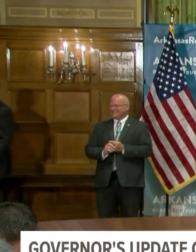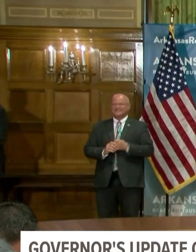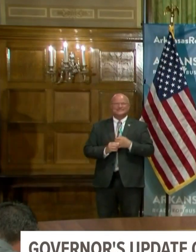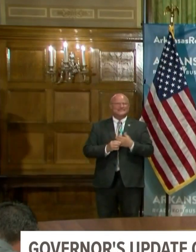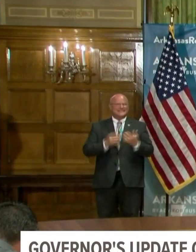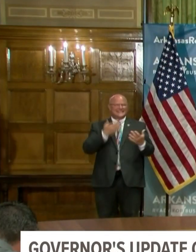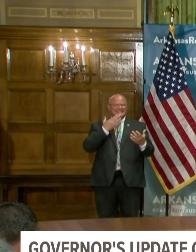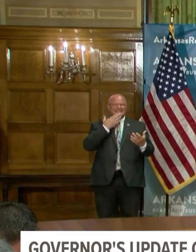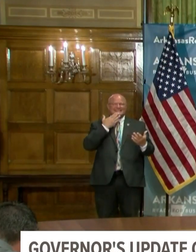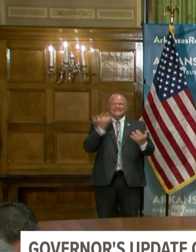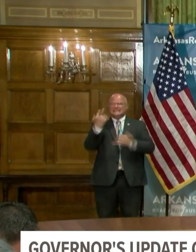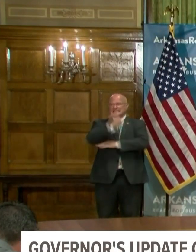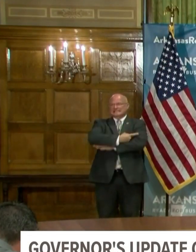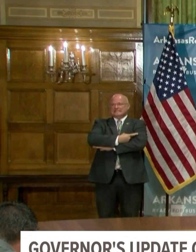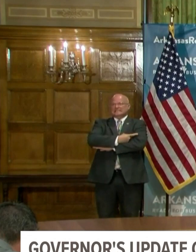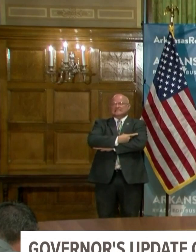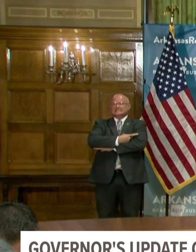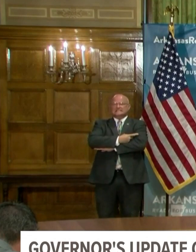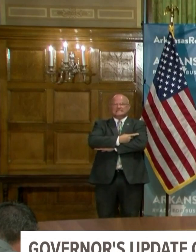Today's